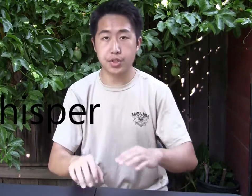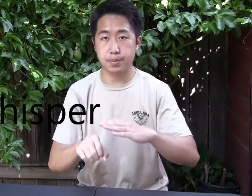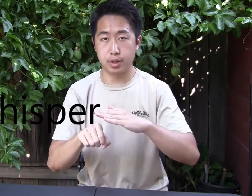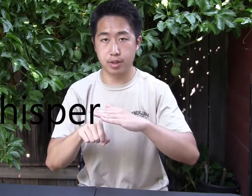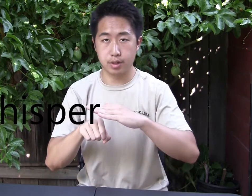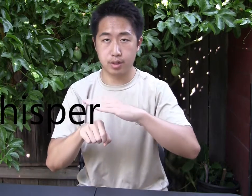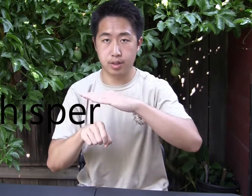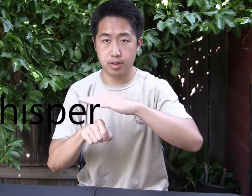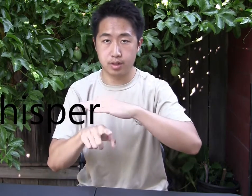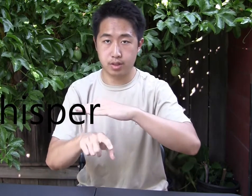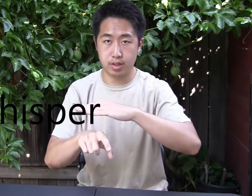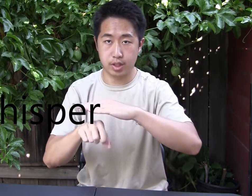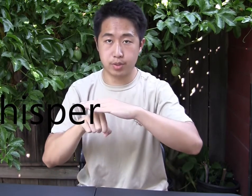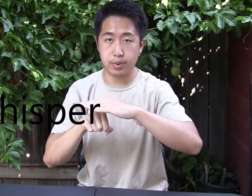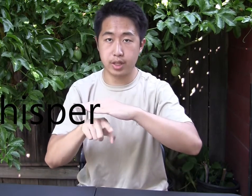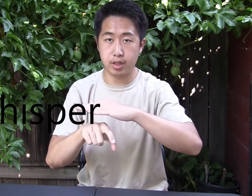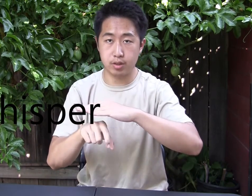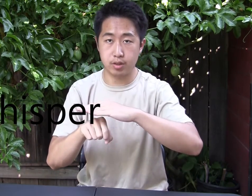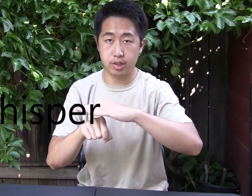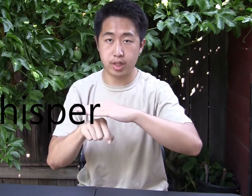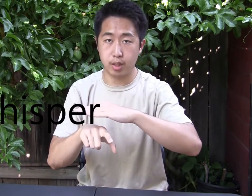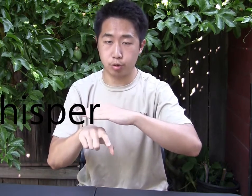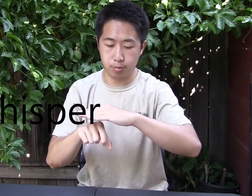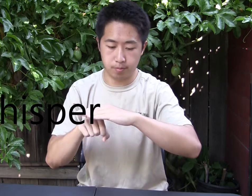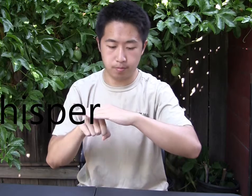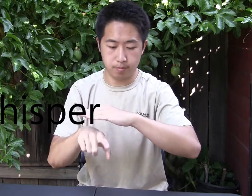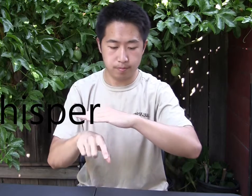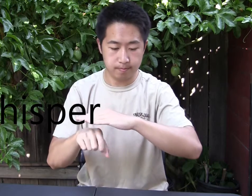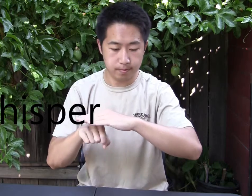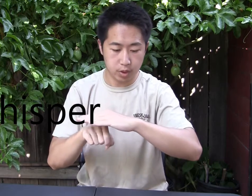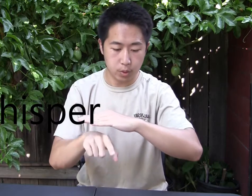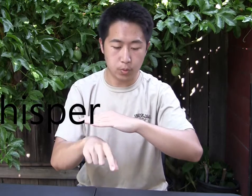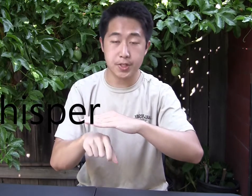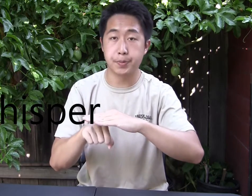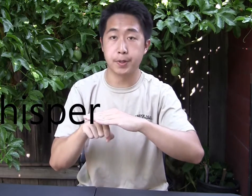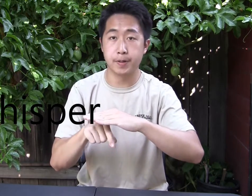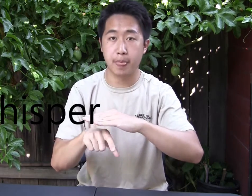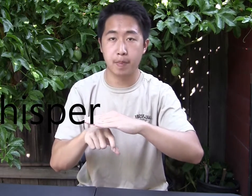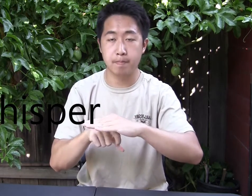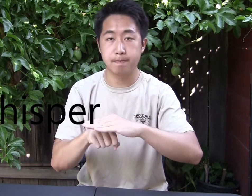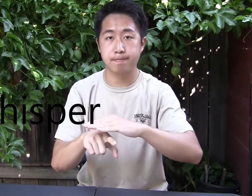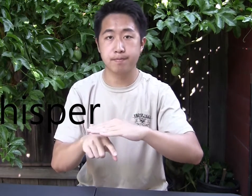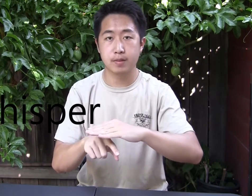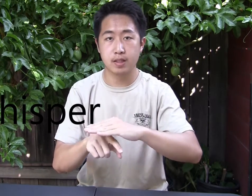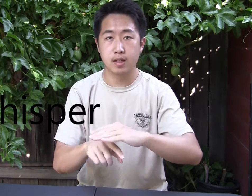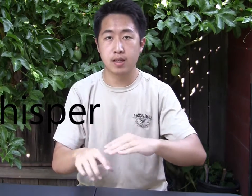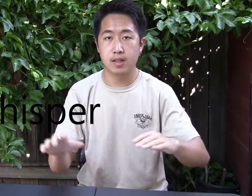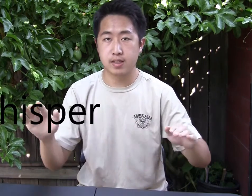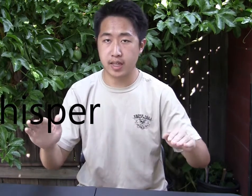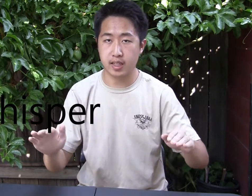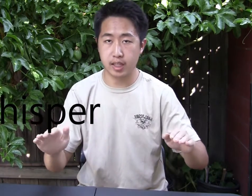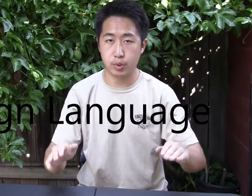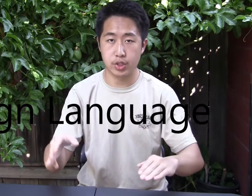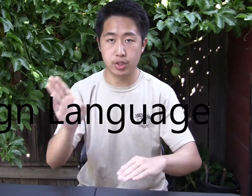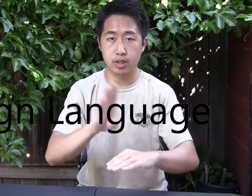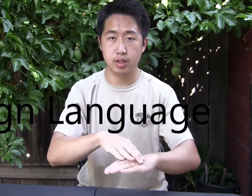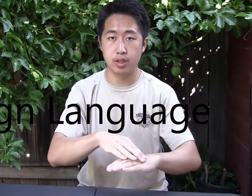Whisper. It's like speaking under the table. Whisper. Sign language.